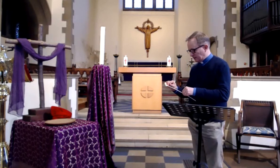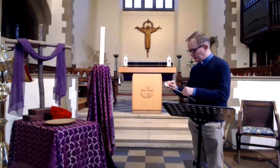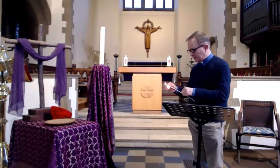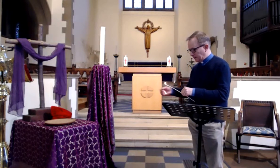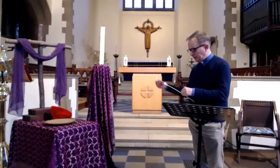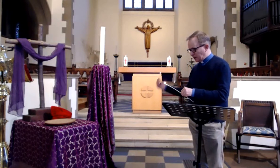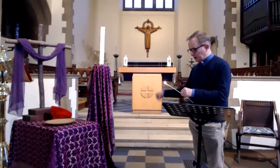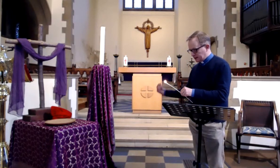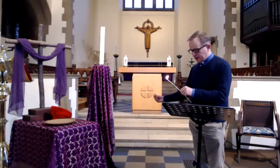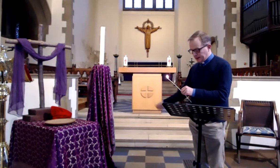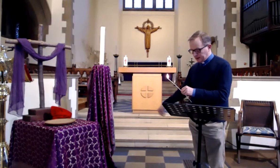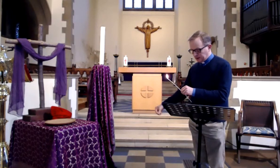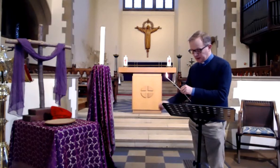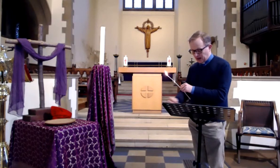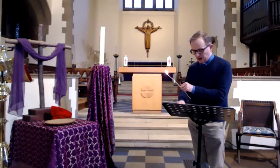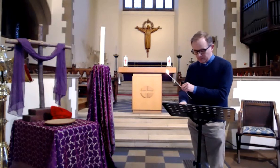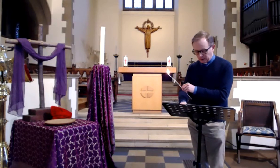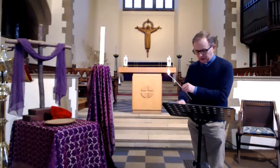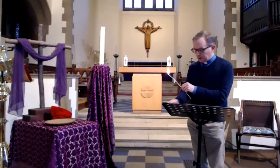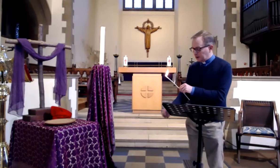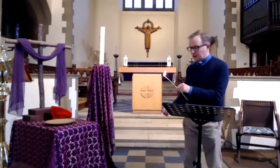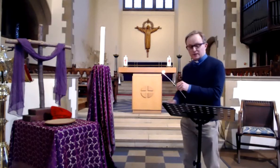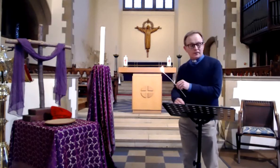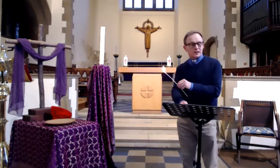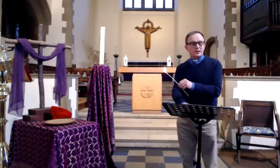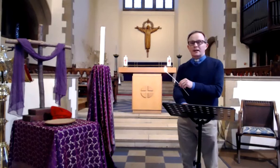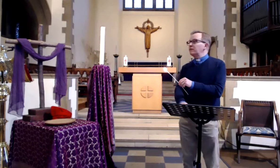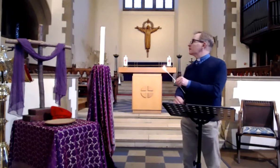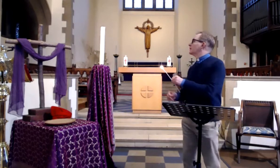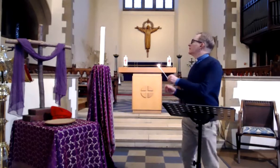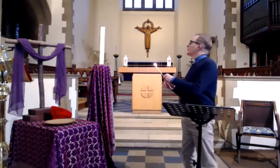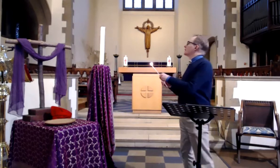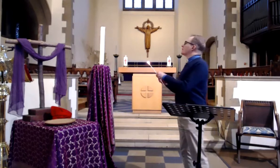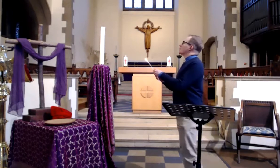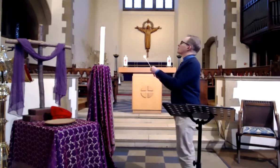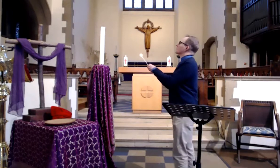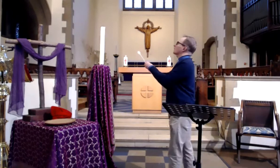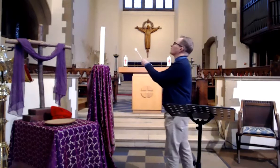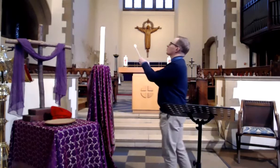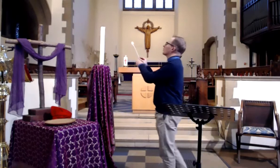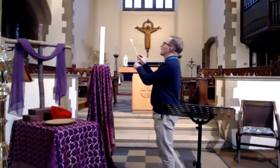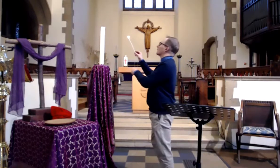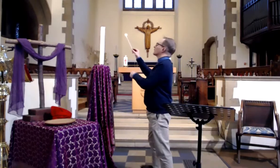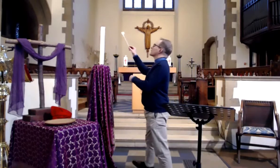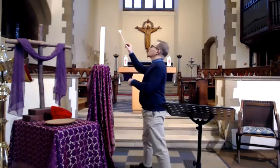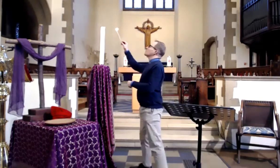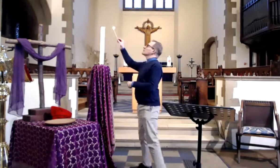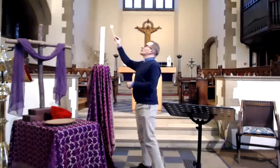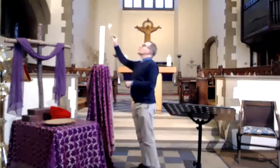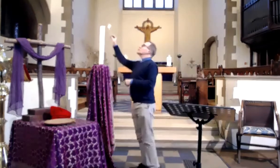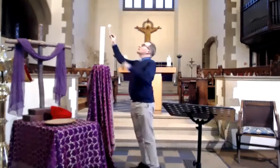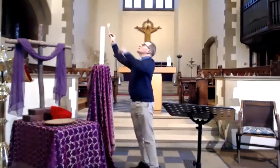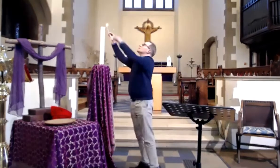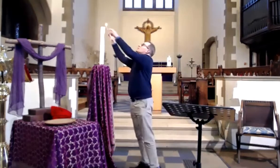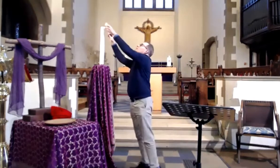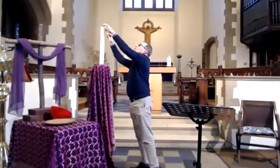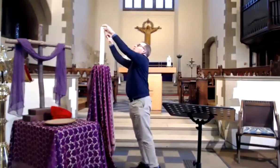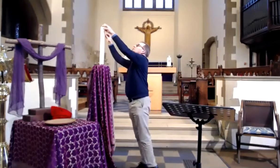And if you've got a candle at home or in your classroom that's safe, then maybe you could light your candle at the same time to show that we're